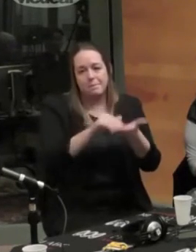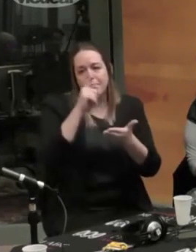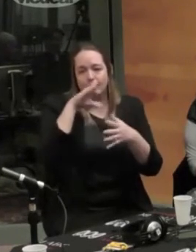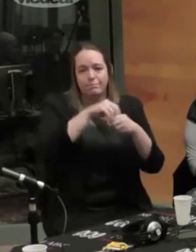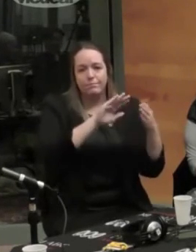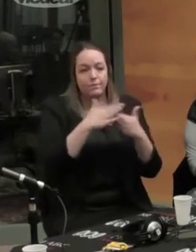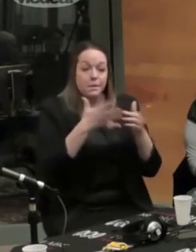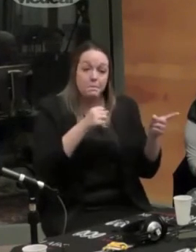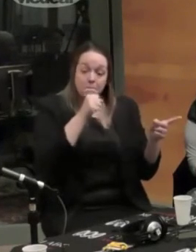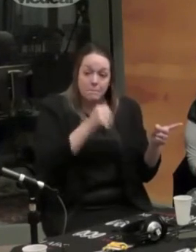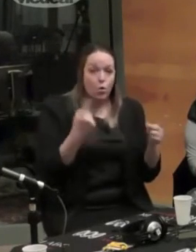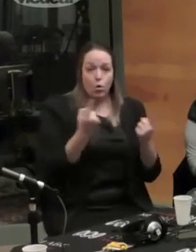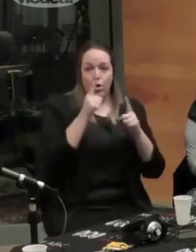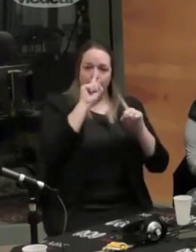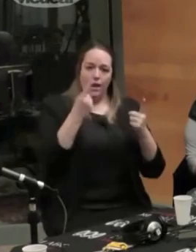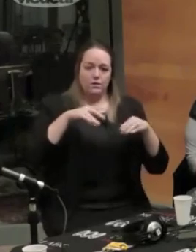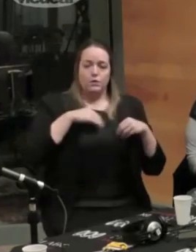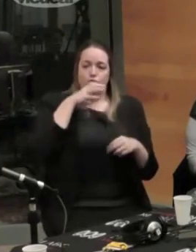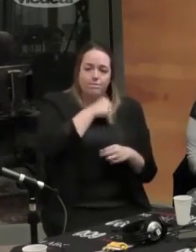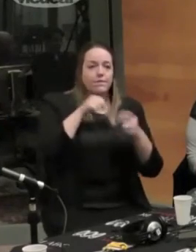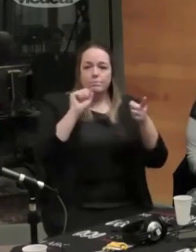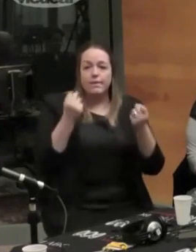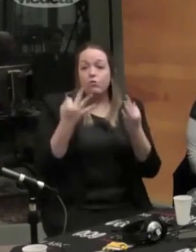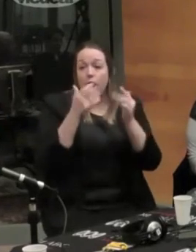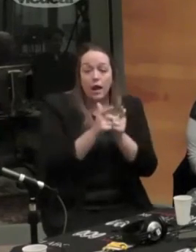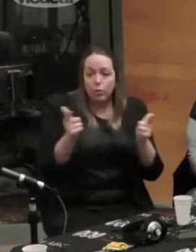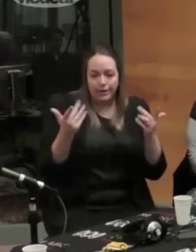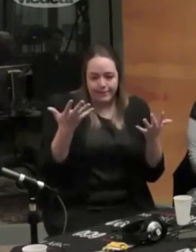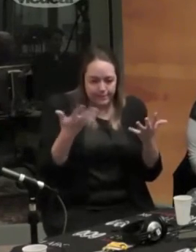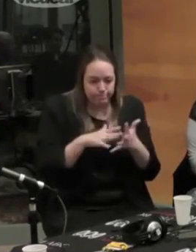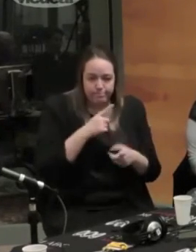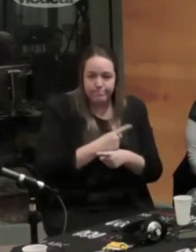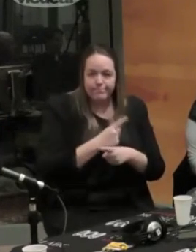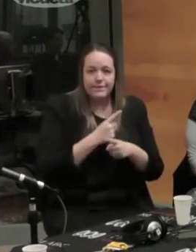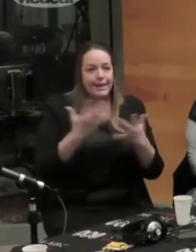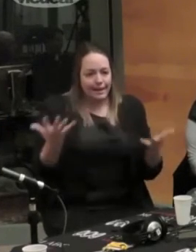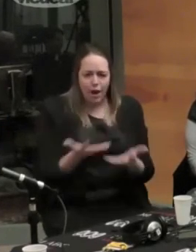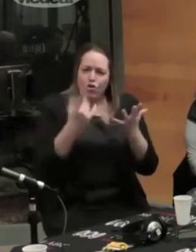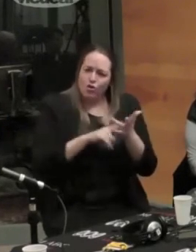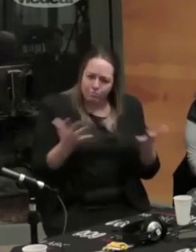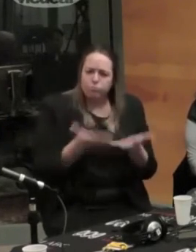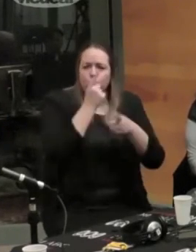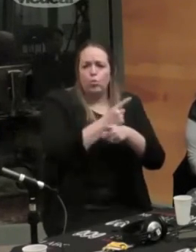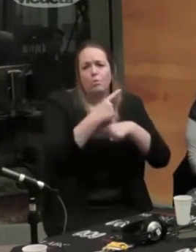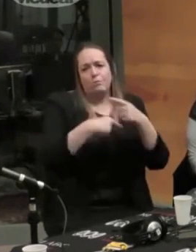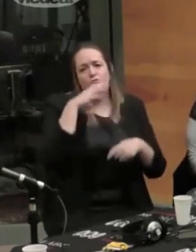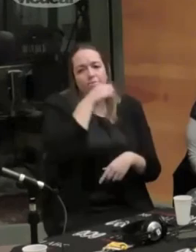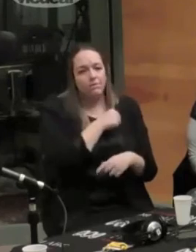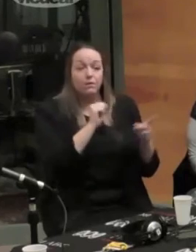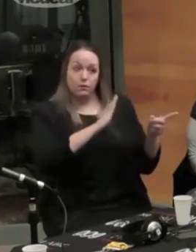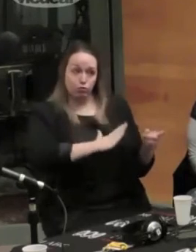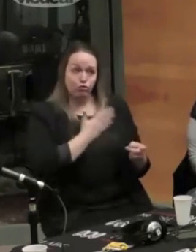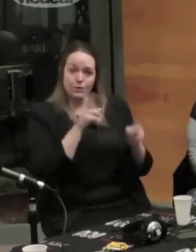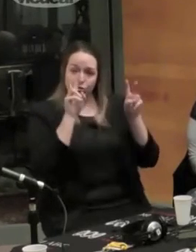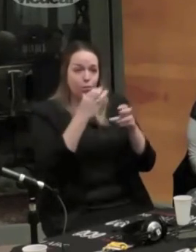community. Men who can't come to terms with grief. Yes, and don't have a language around it, and are encouraged to have a language around it. Excellent. Very interesting topics